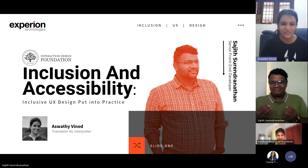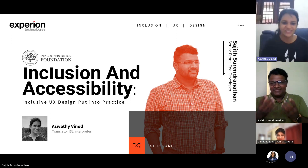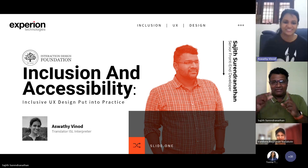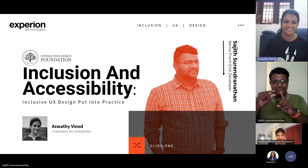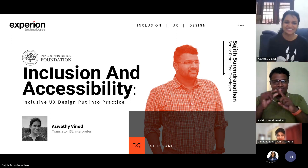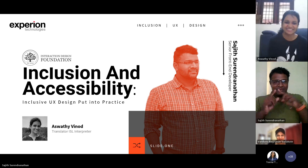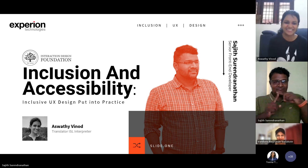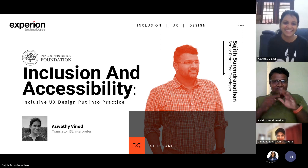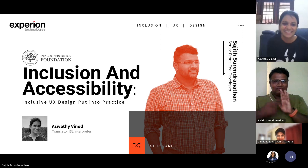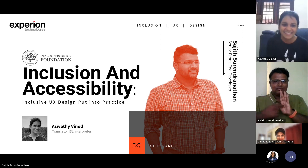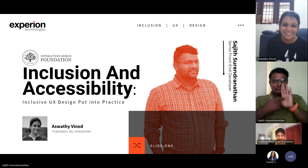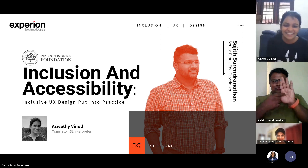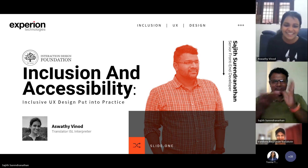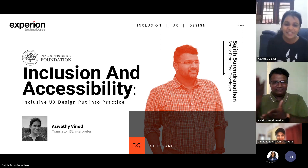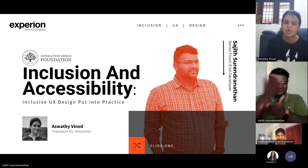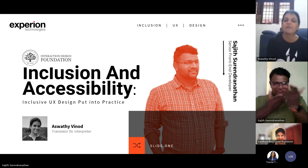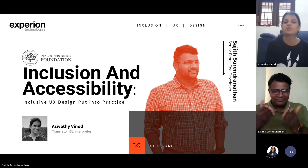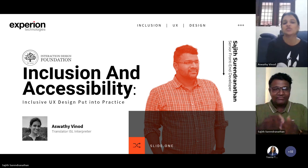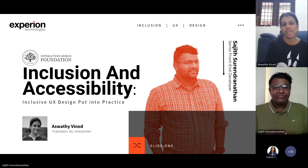Thank you.